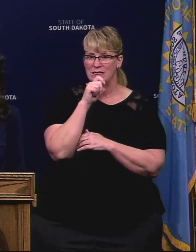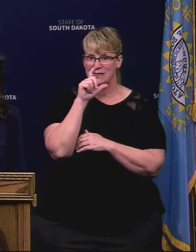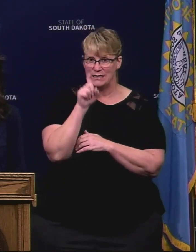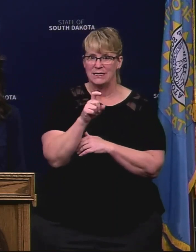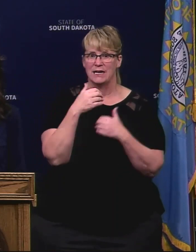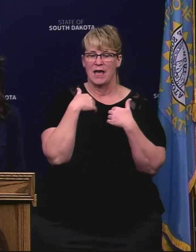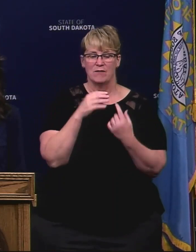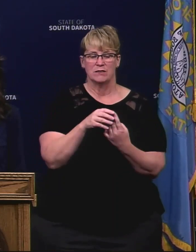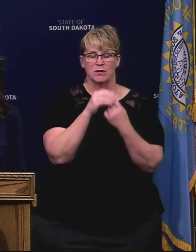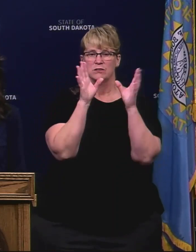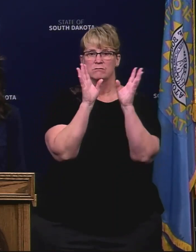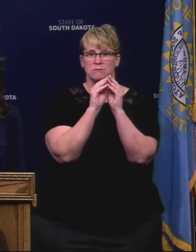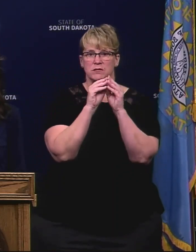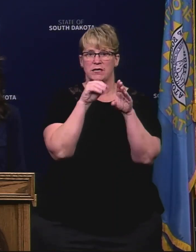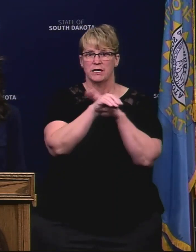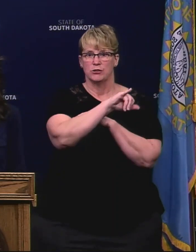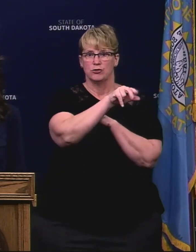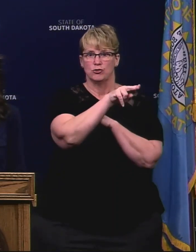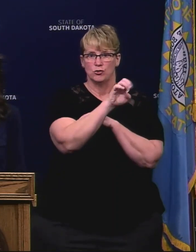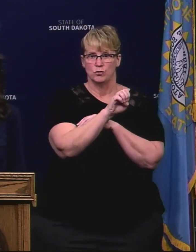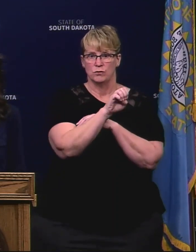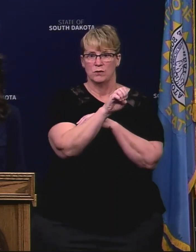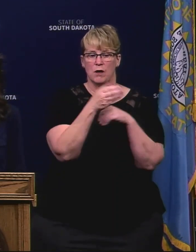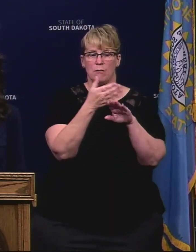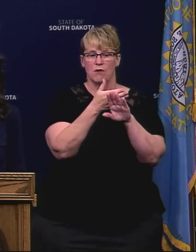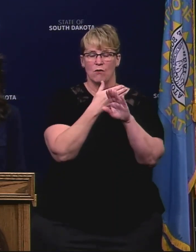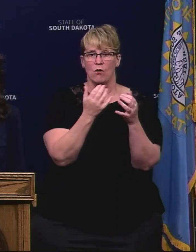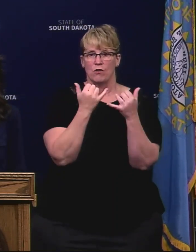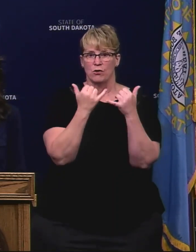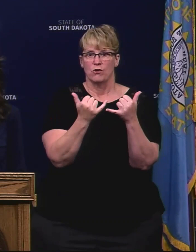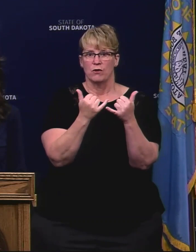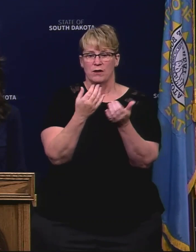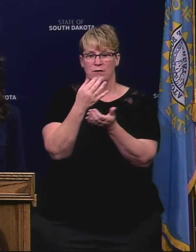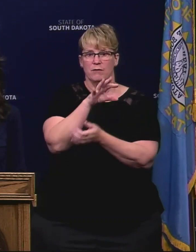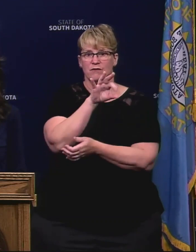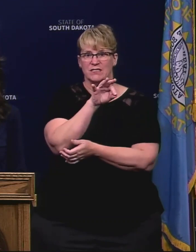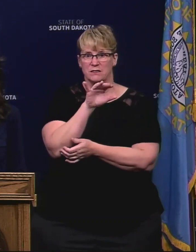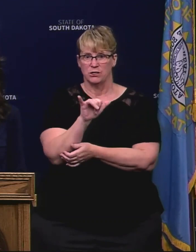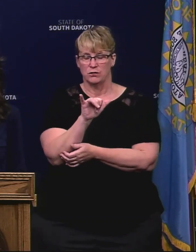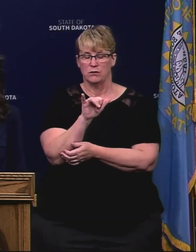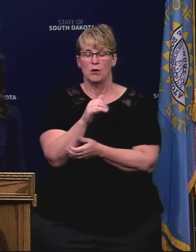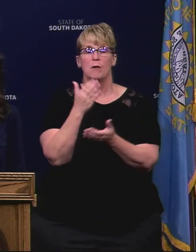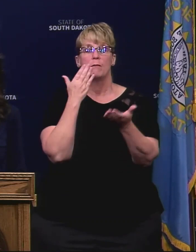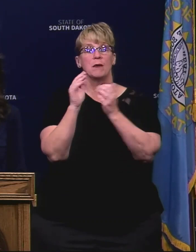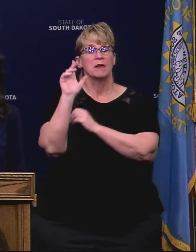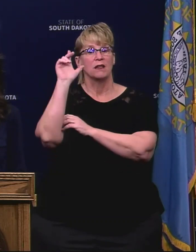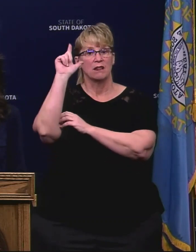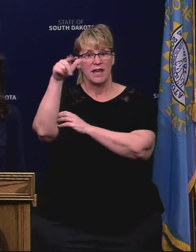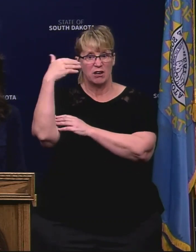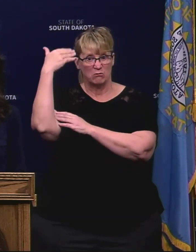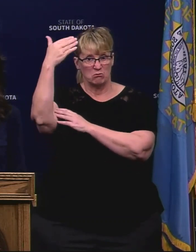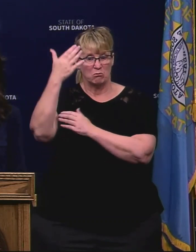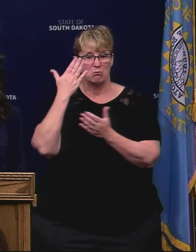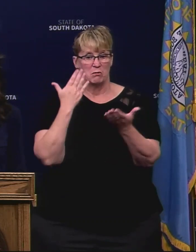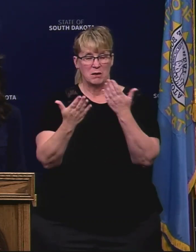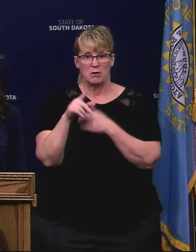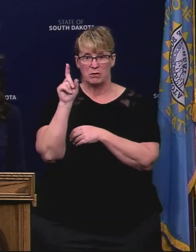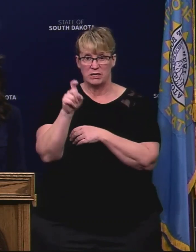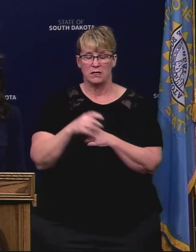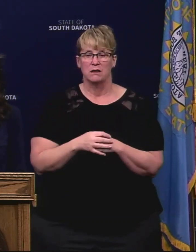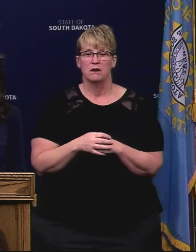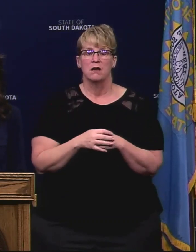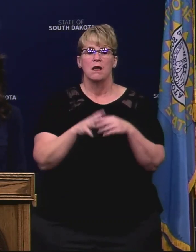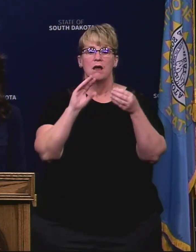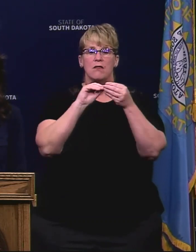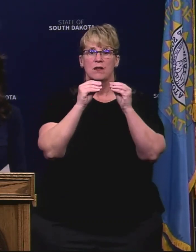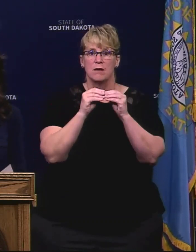of June. And that would be before the end of the current fiscal year. Potentially we could need one later on, though. Revenue numbers will